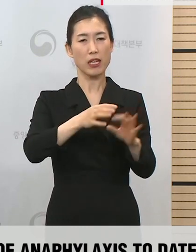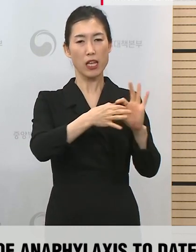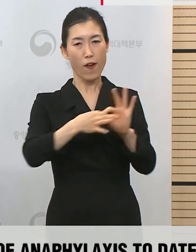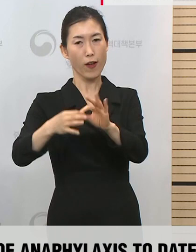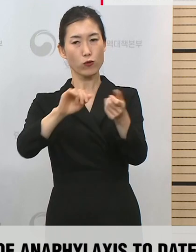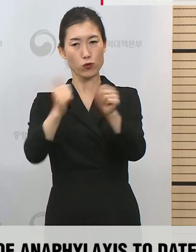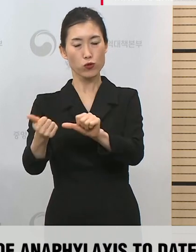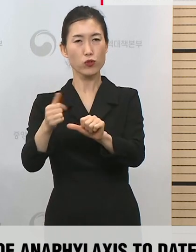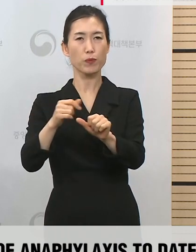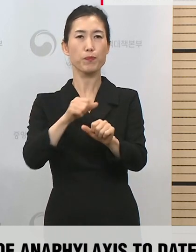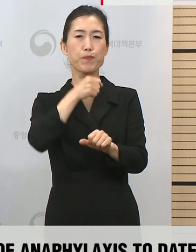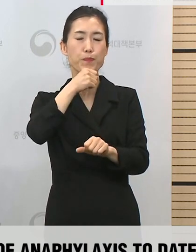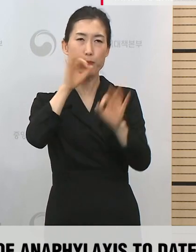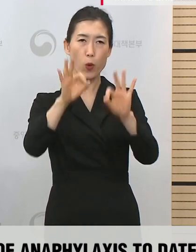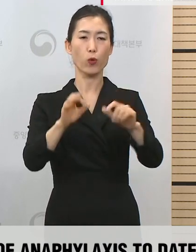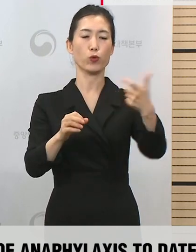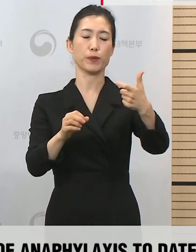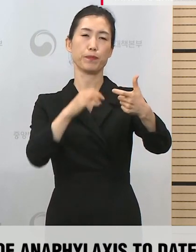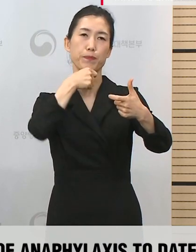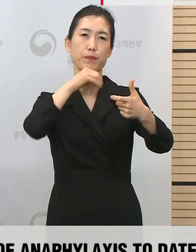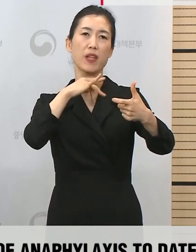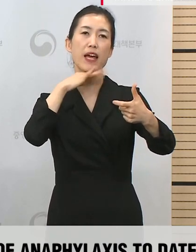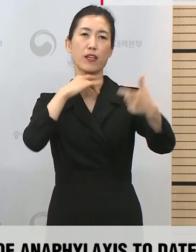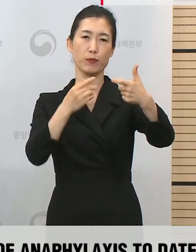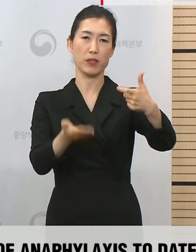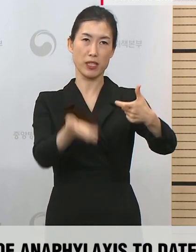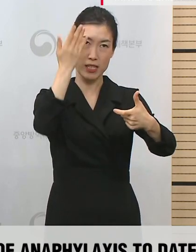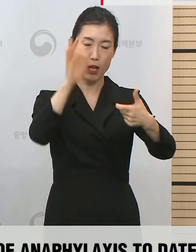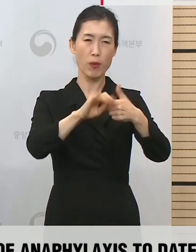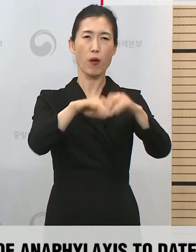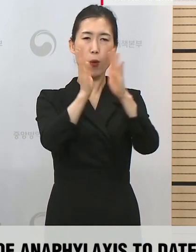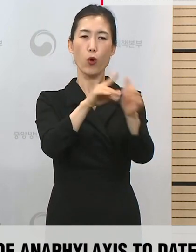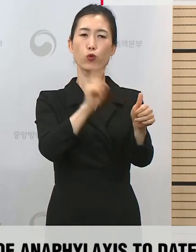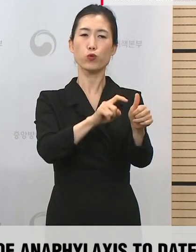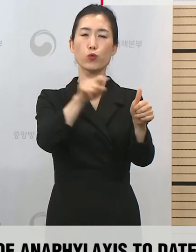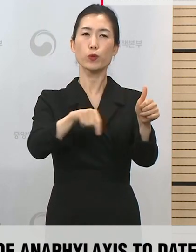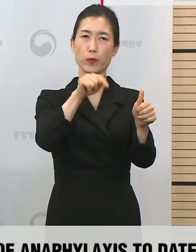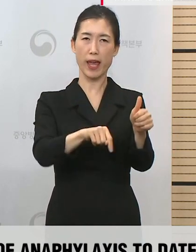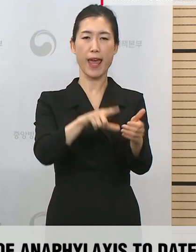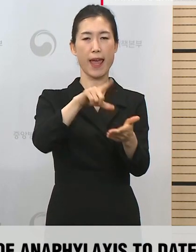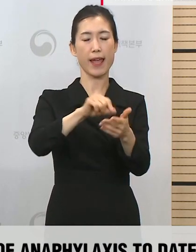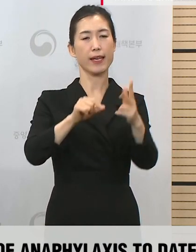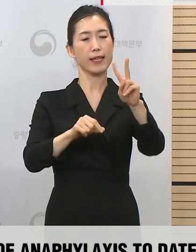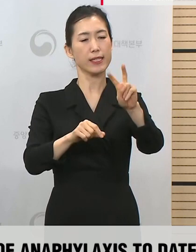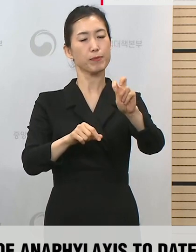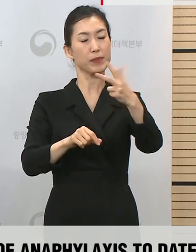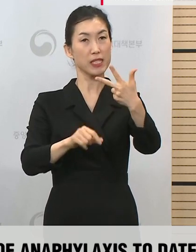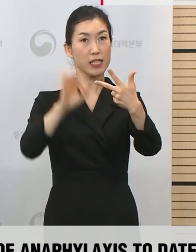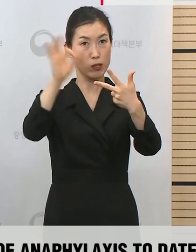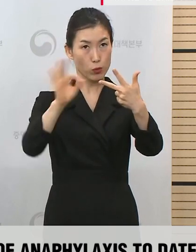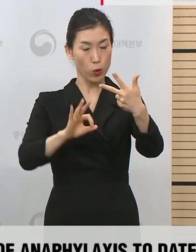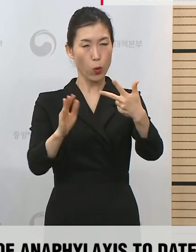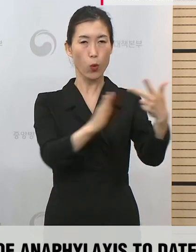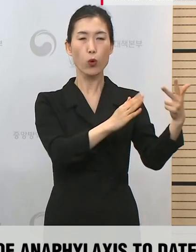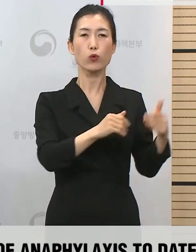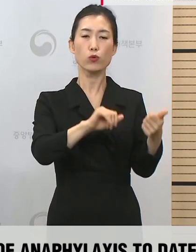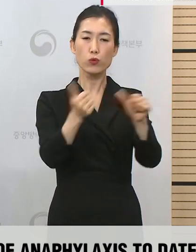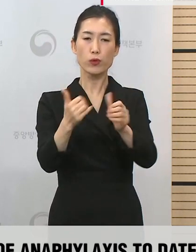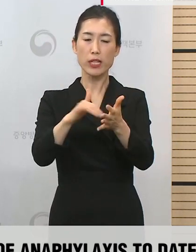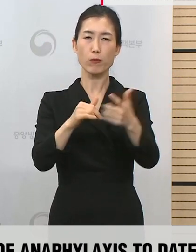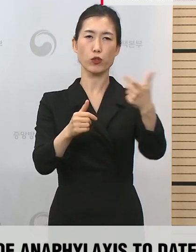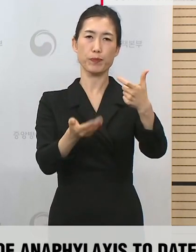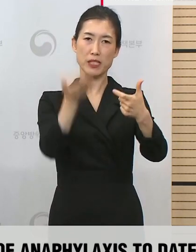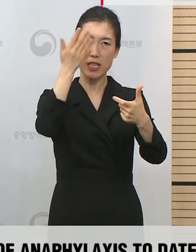before, it is very important to protect the lives of the senior citizens over the age of 60, and their proportion